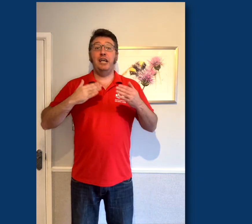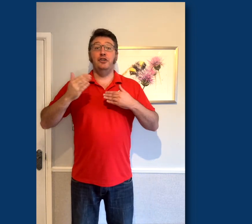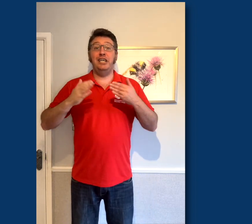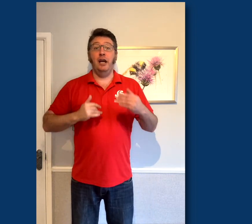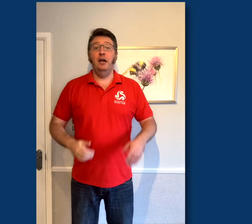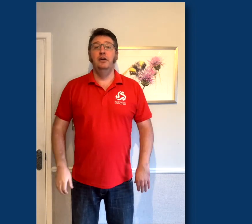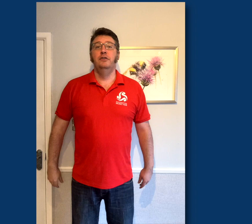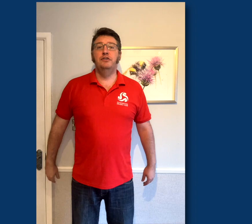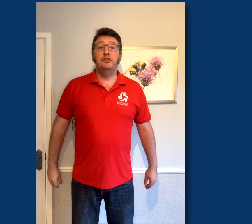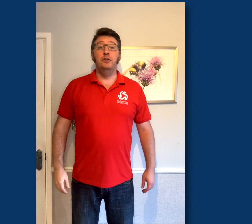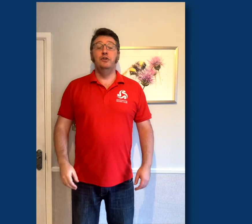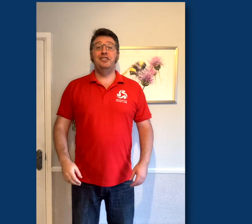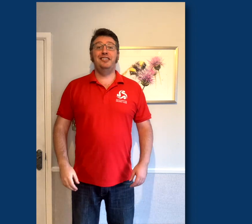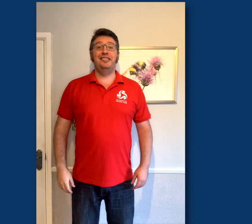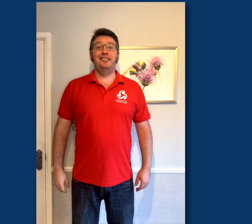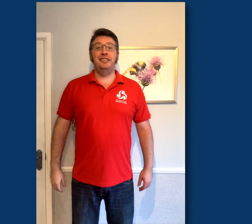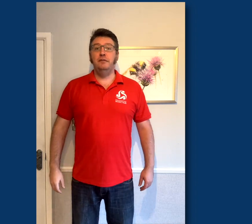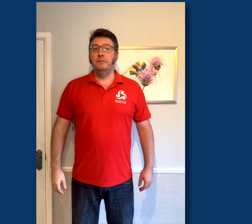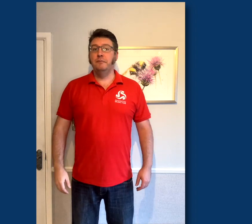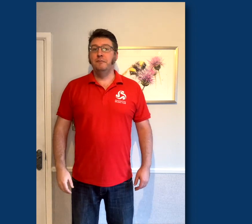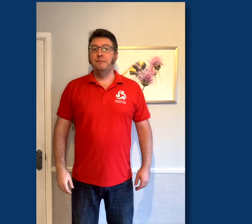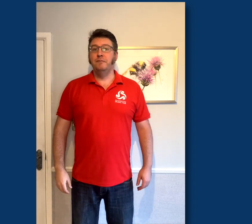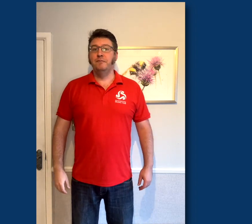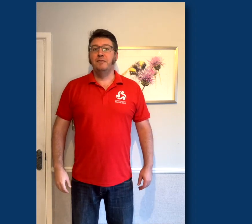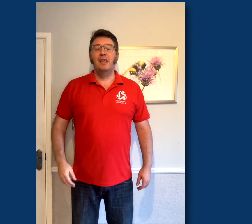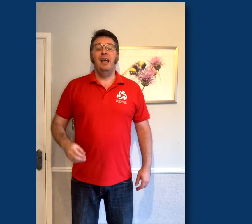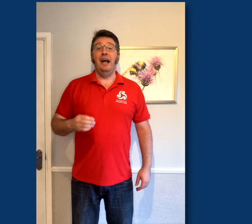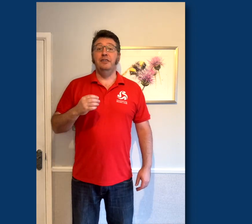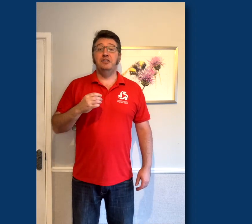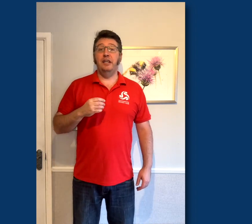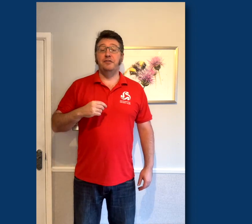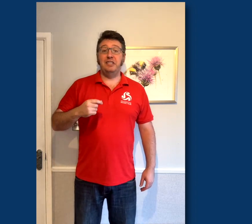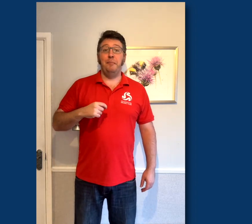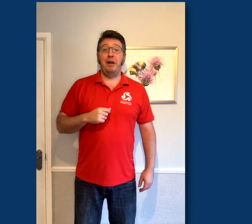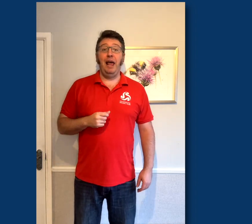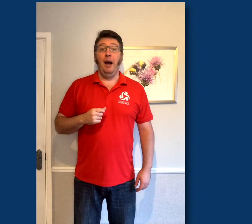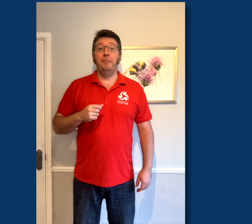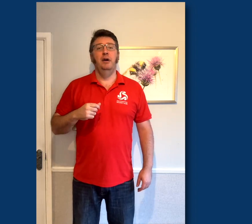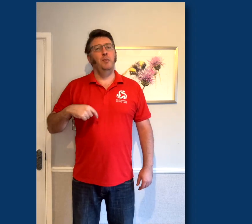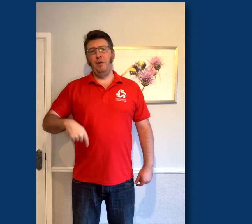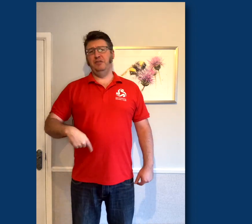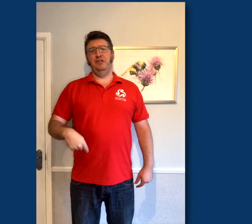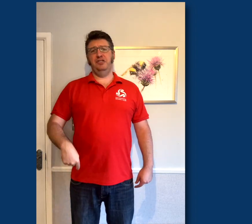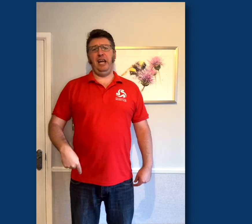Instead of chica chica, just do ch-ch-ch-ch. And instead of stamp